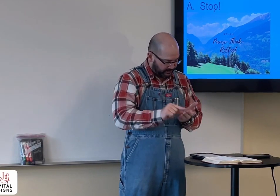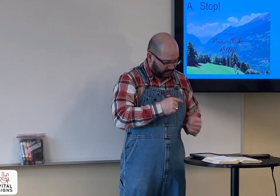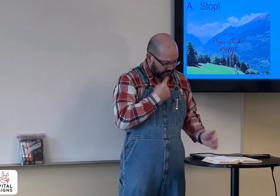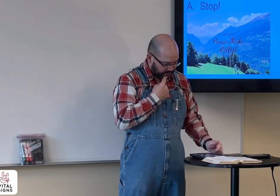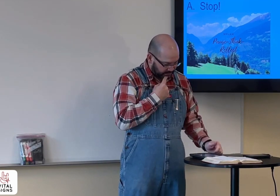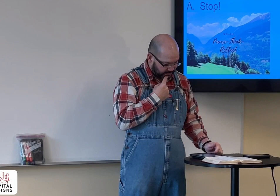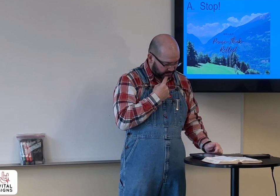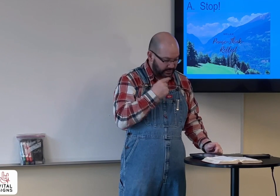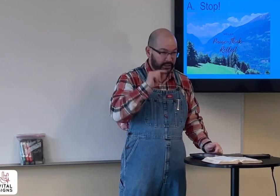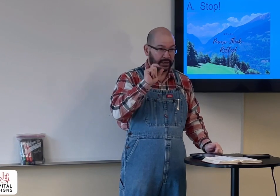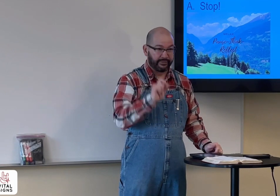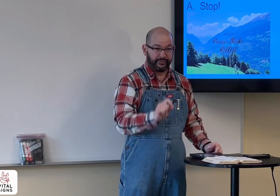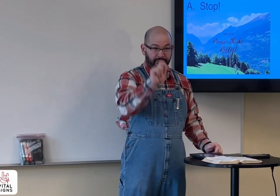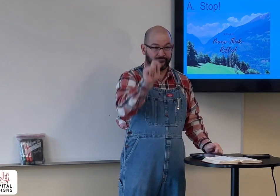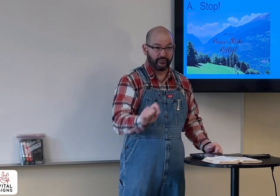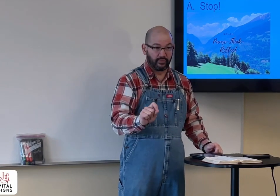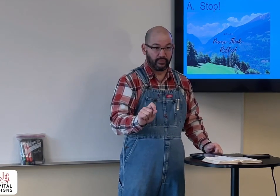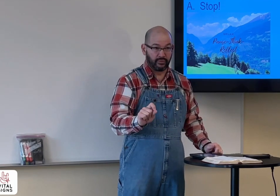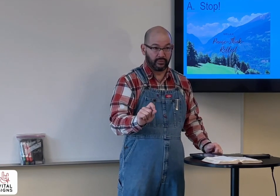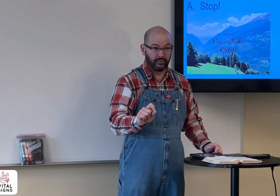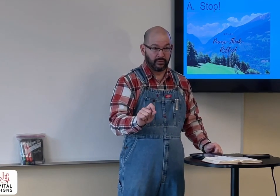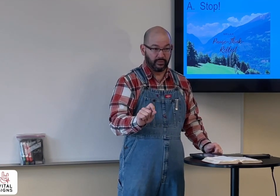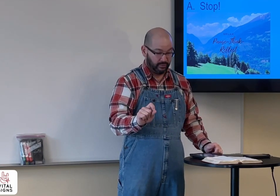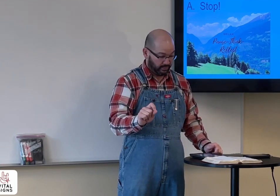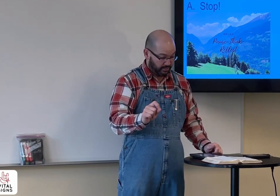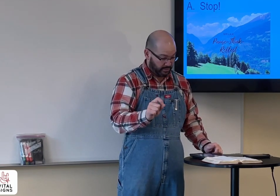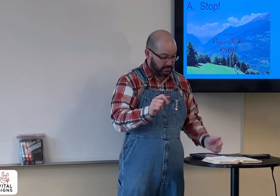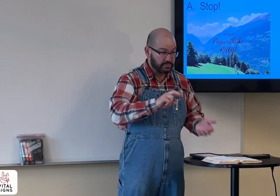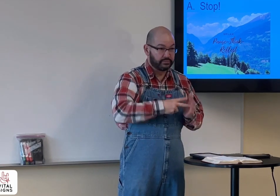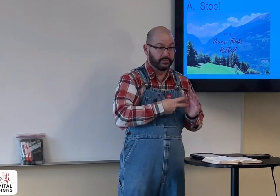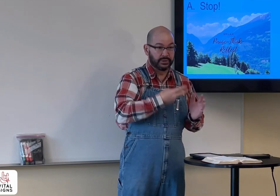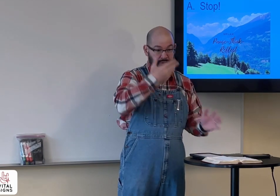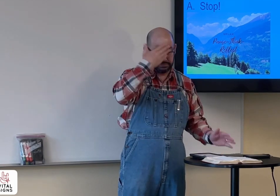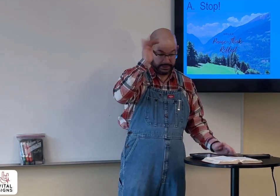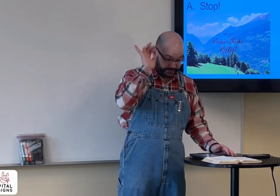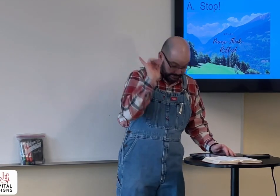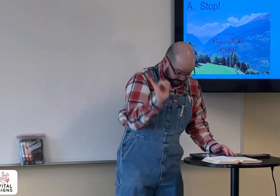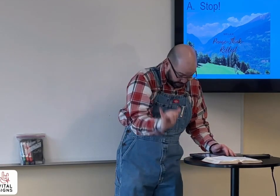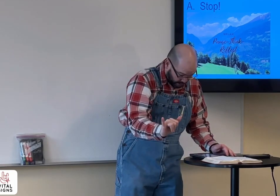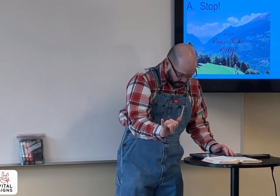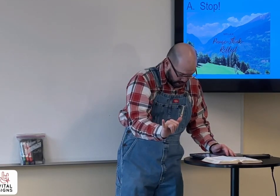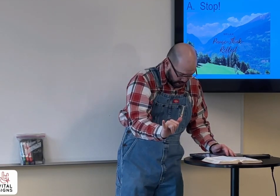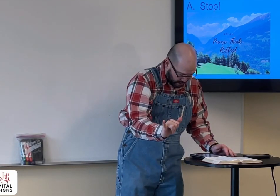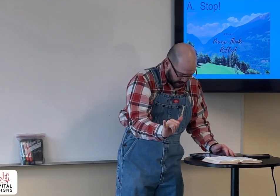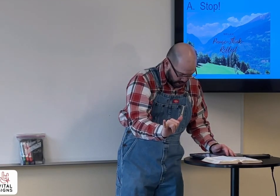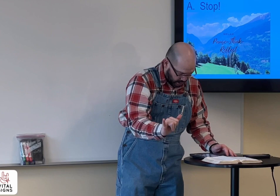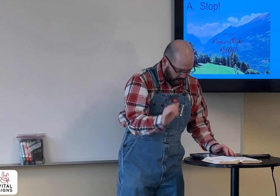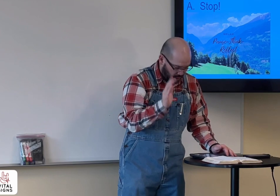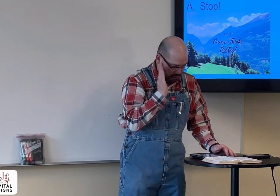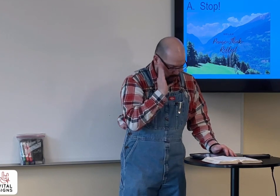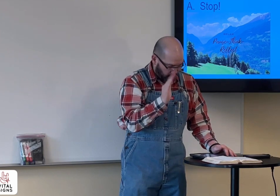In the next verse, it says, therefore, meaning because of that,